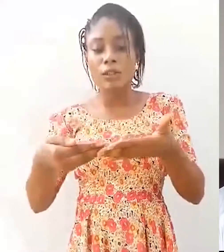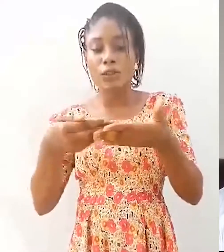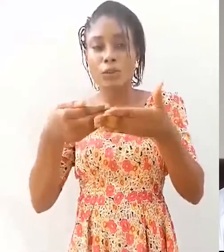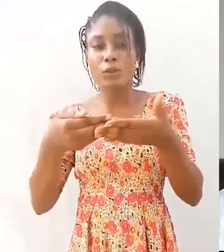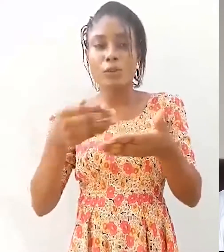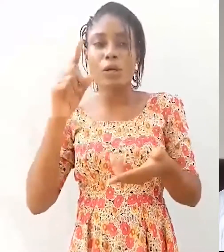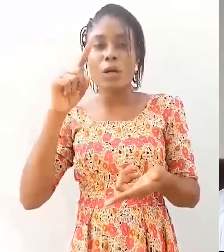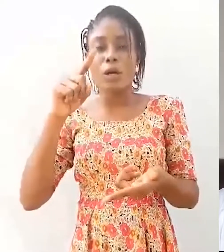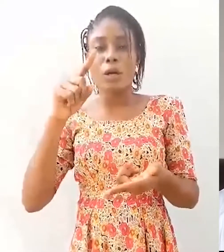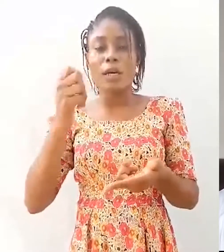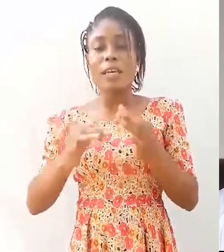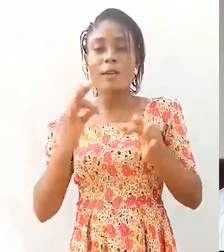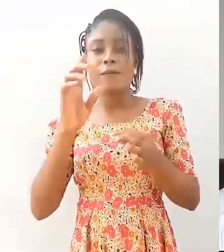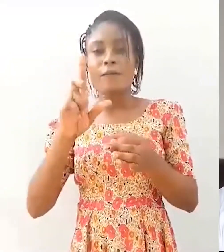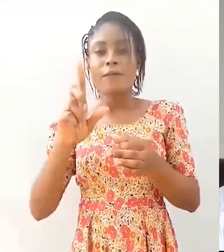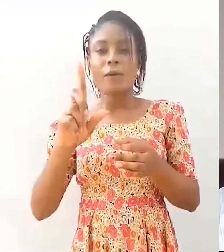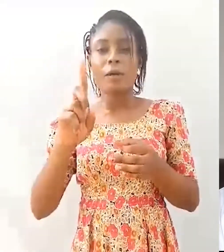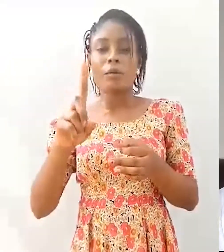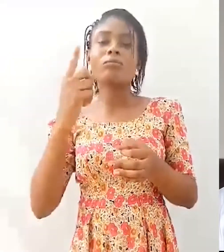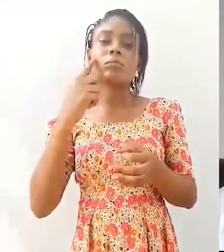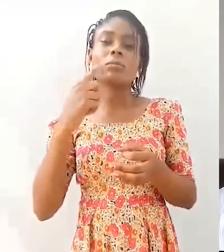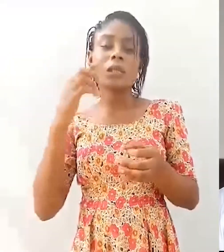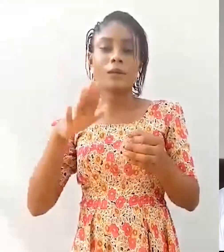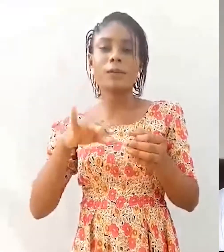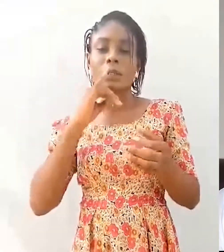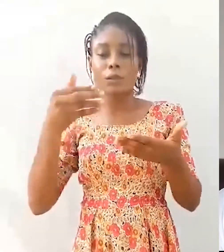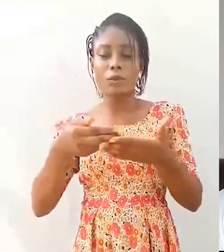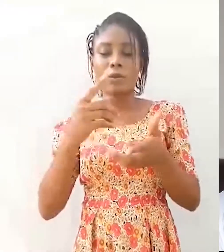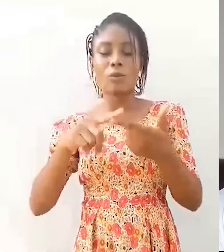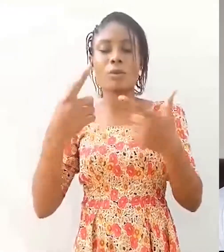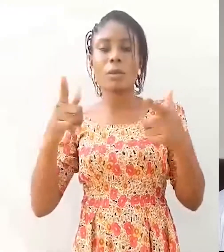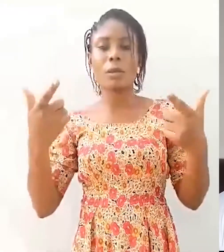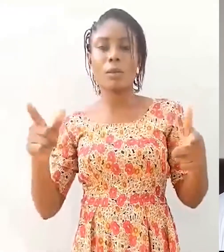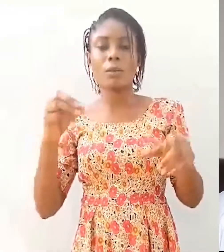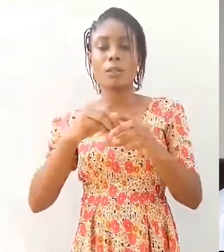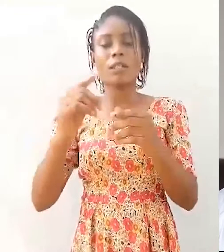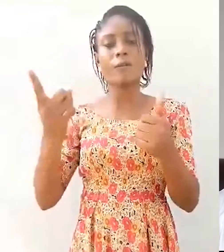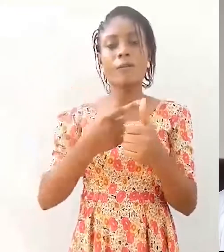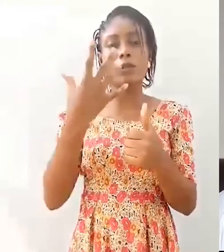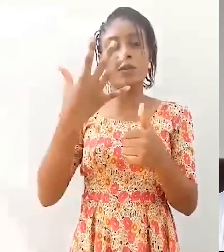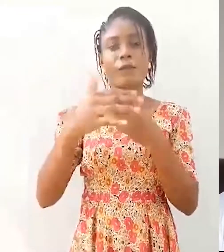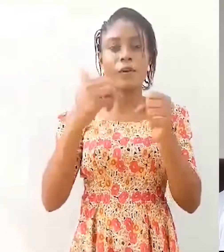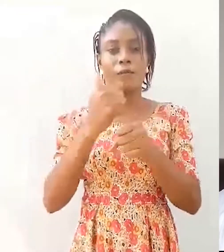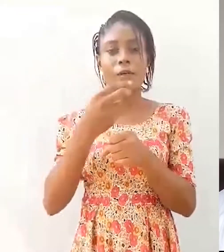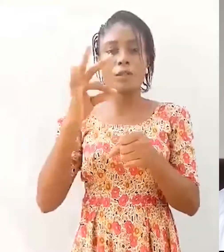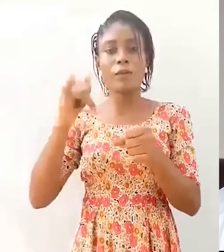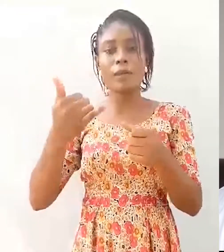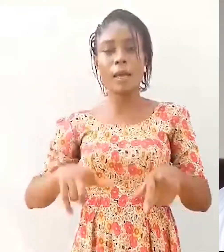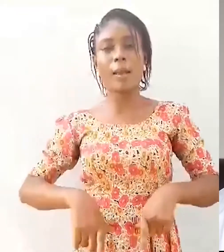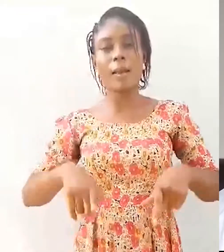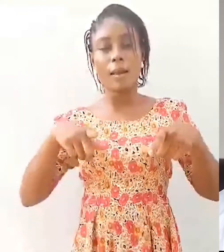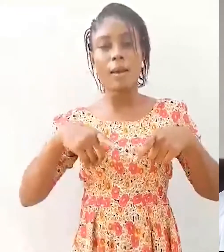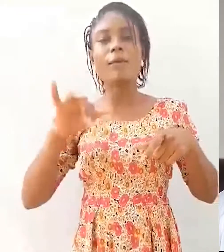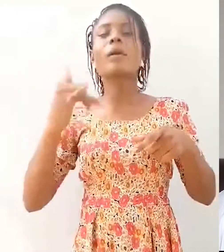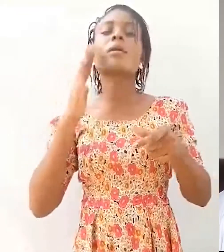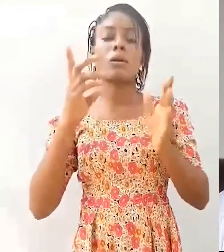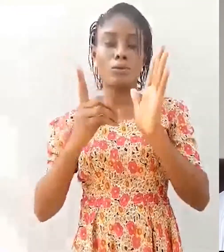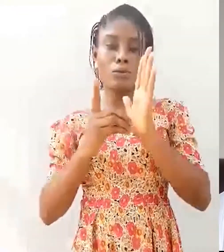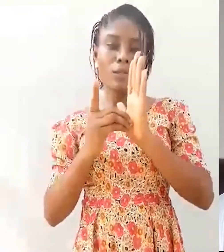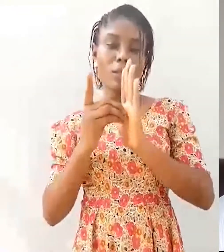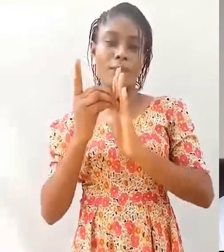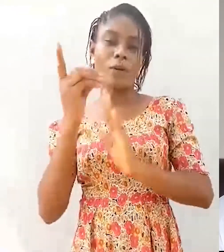deaf child is introduced to language in the first 5 years of their life, they will, develop adequate